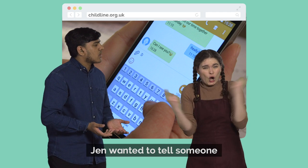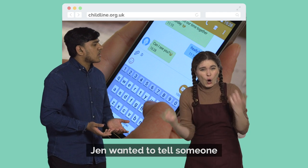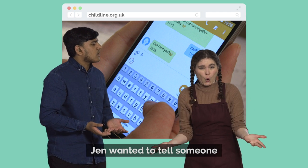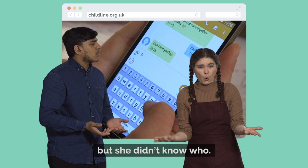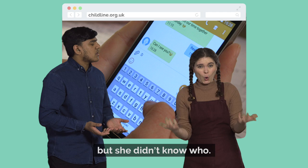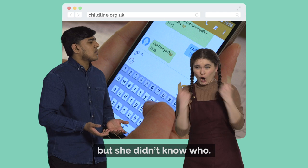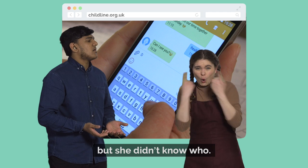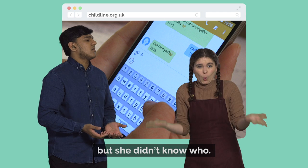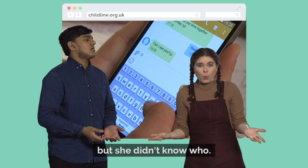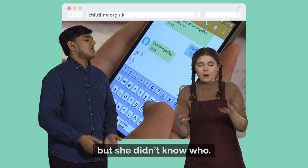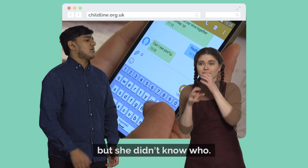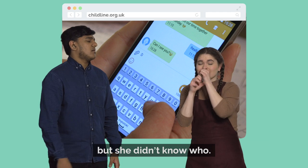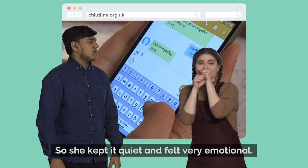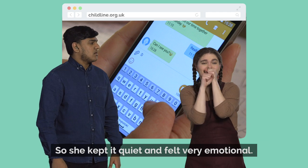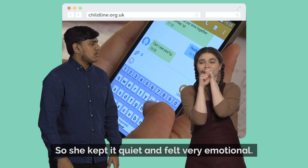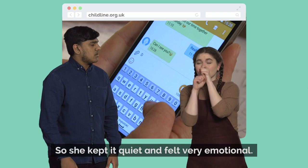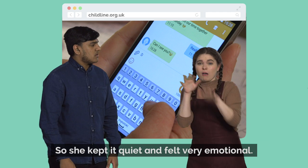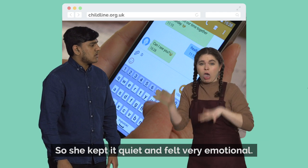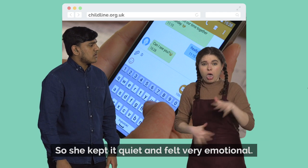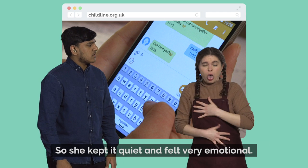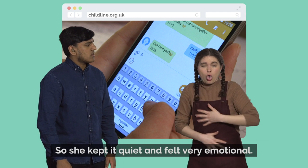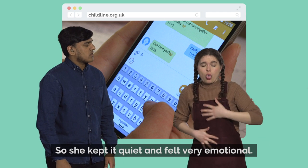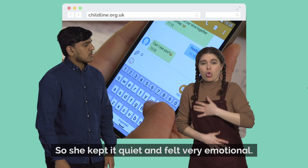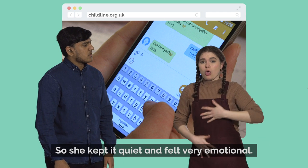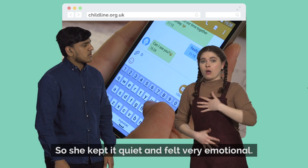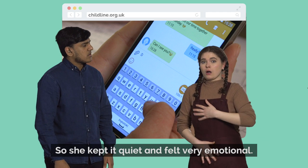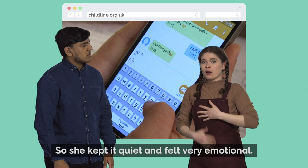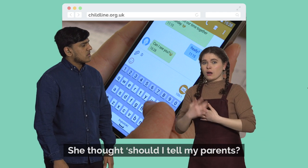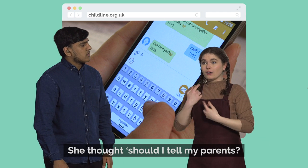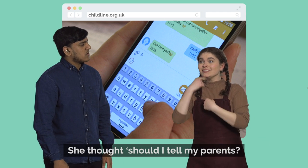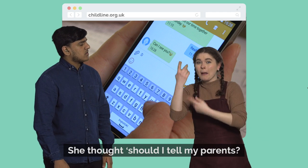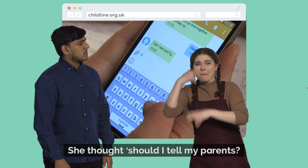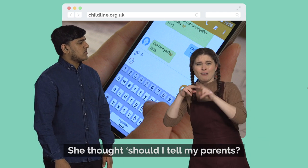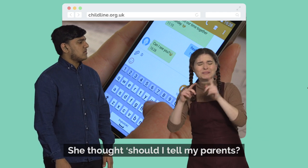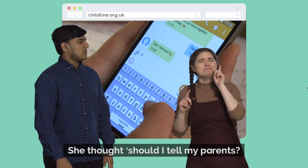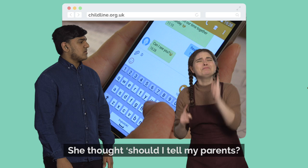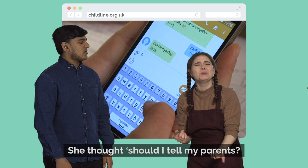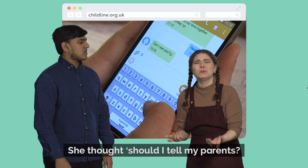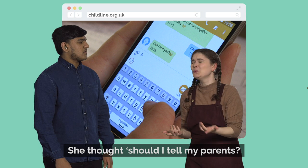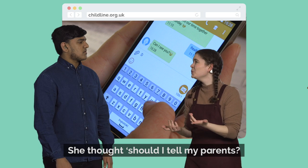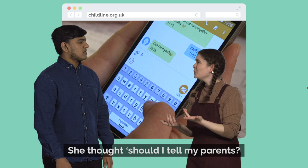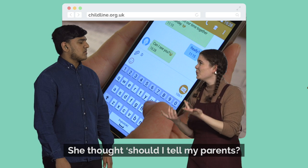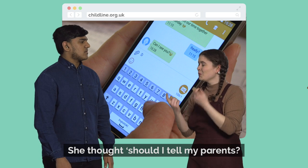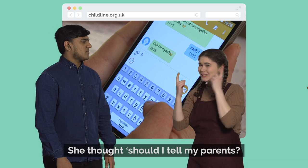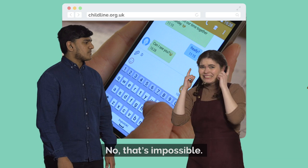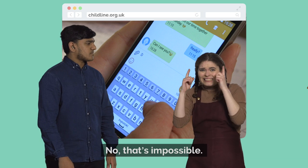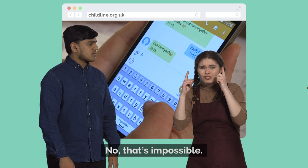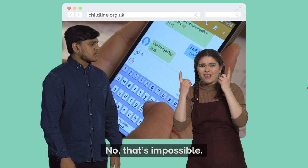tell someone, but she didn't know who, so she kept it quiet and felt very emotional. She thought, should I tell my parents? No, that's